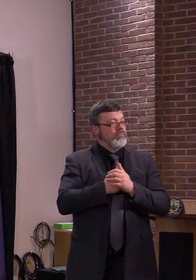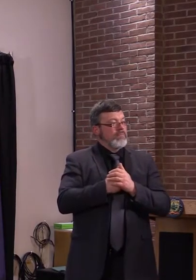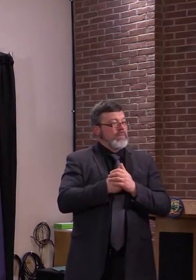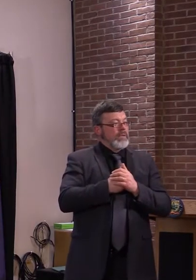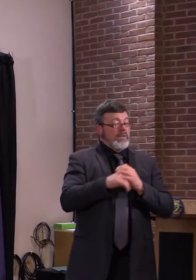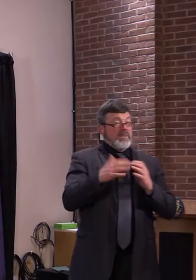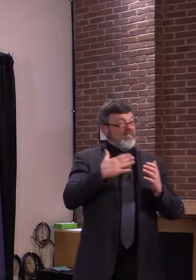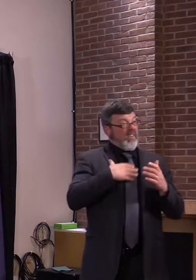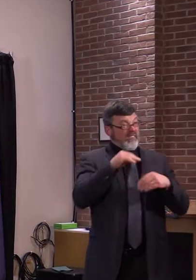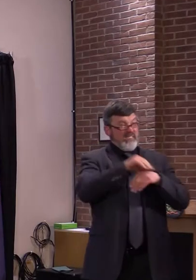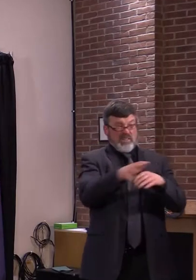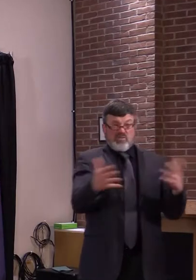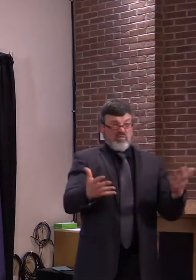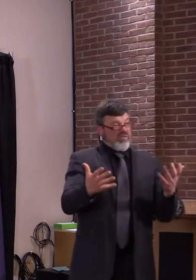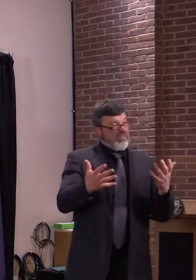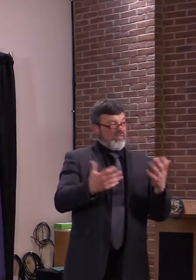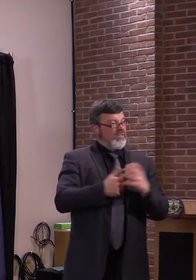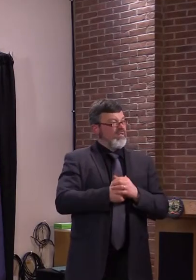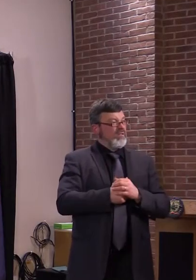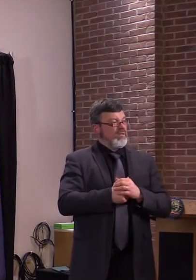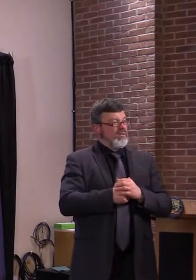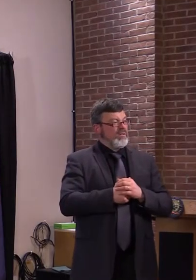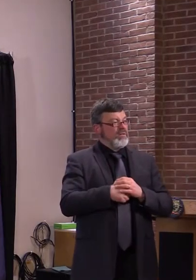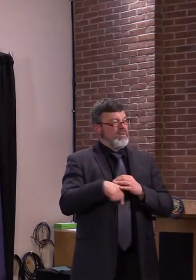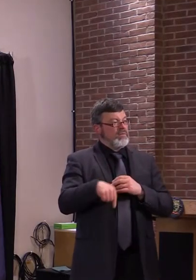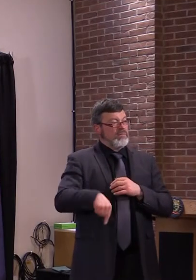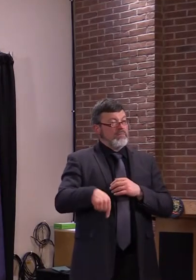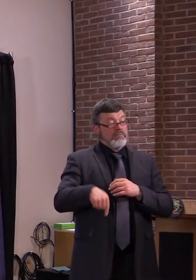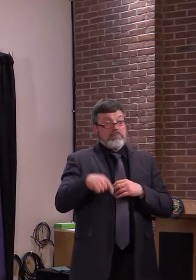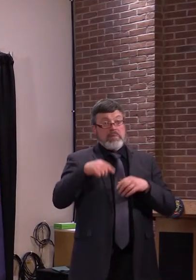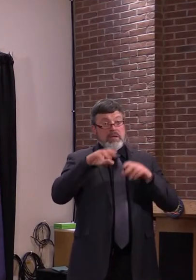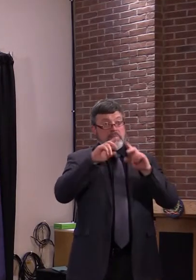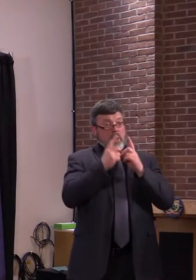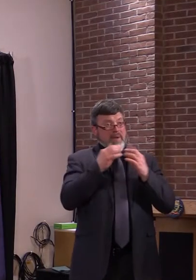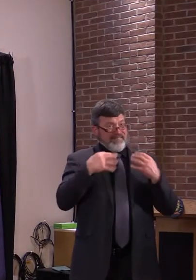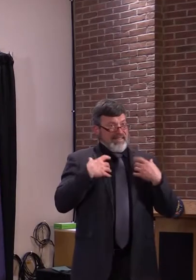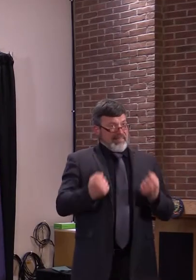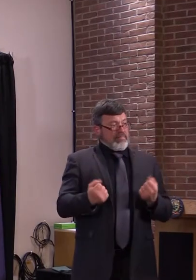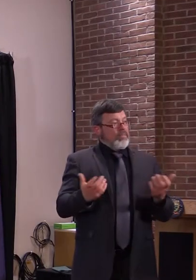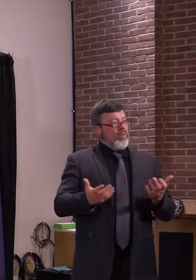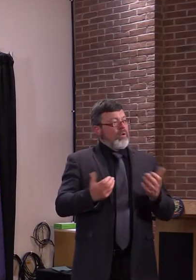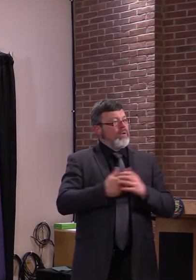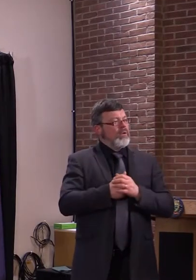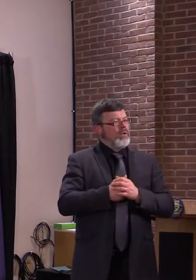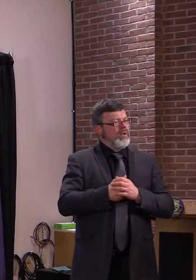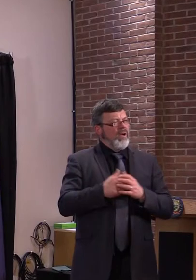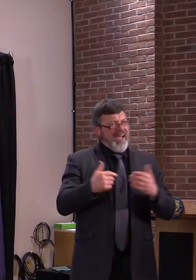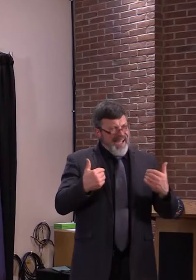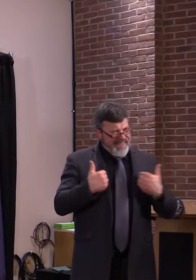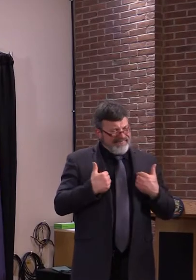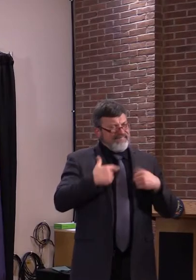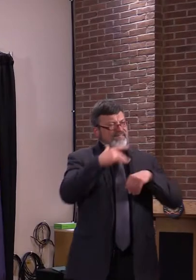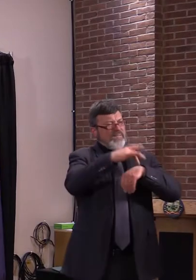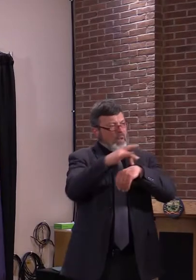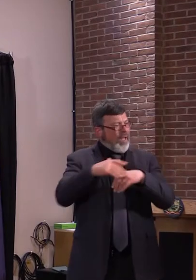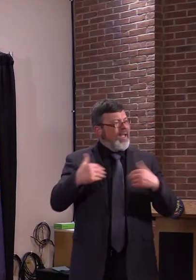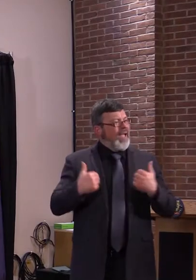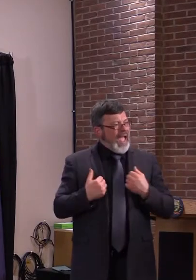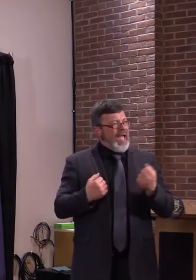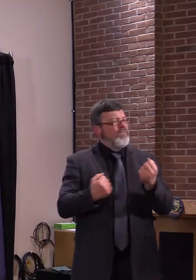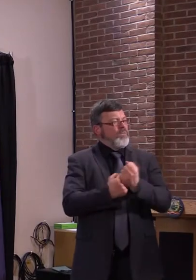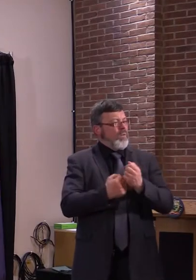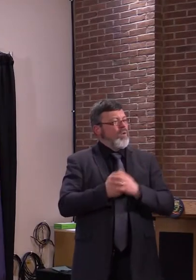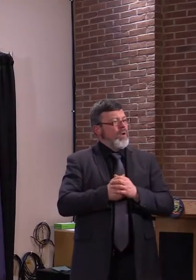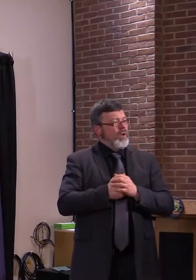safety officer at VDH, who is supporting our teams in the COVID-19 response. Be